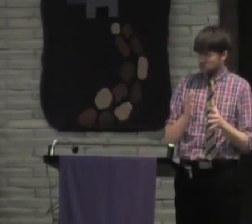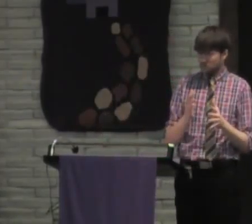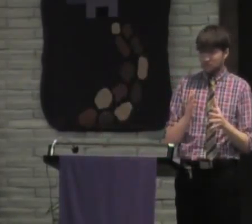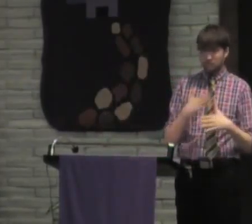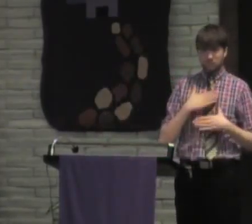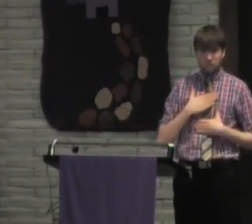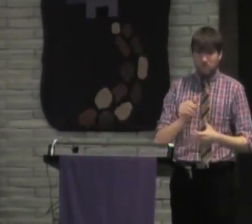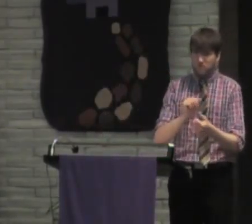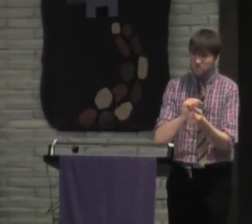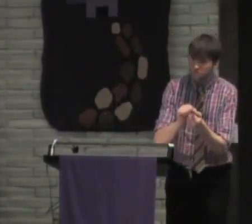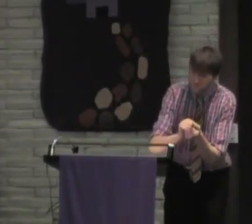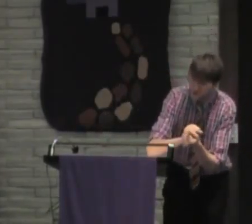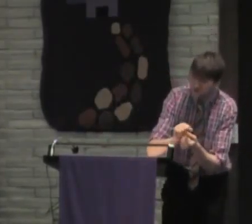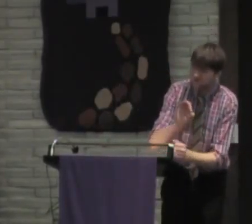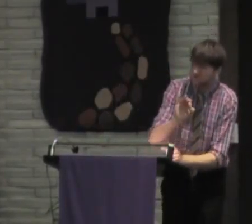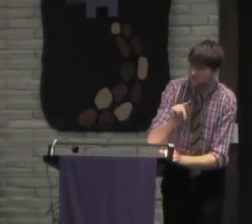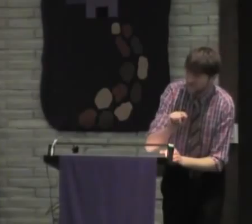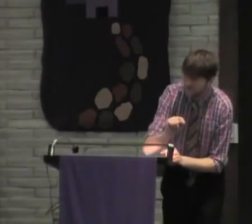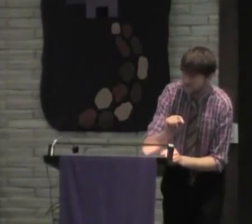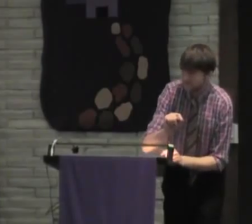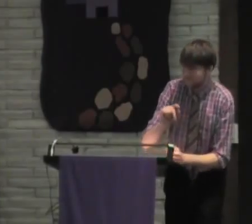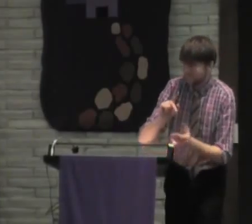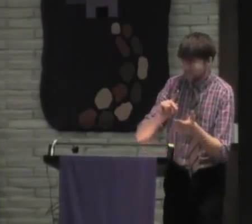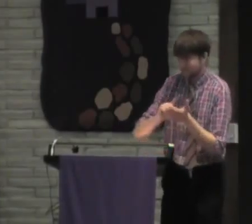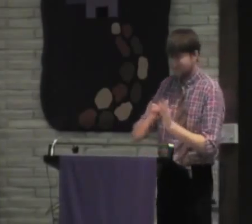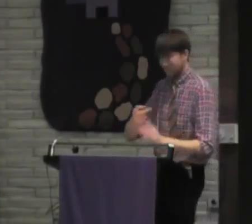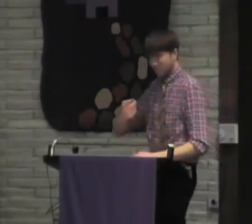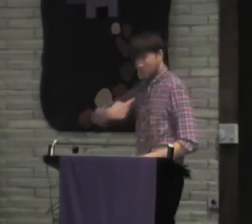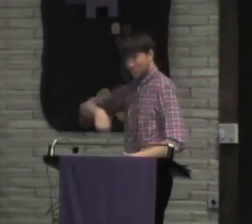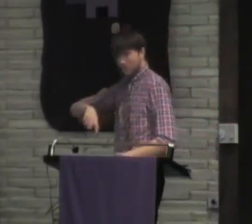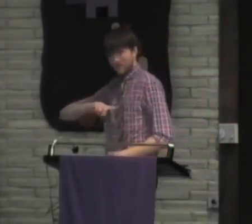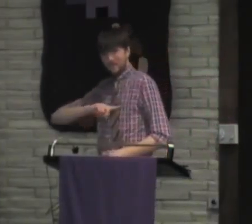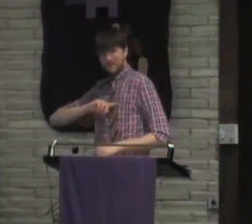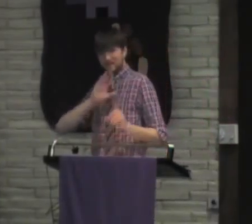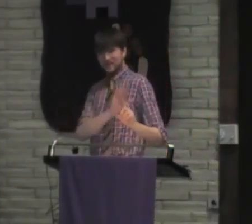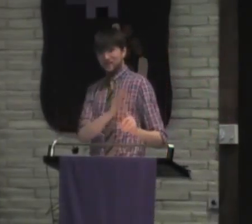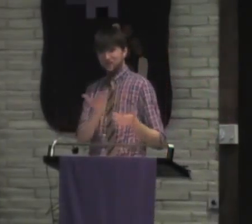And if Jesus is our master, yet he was willing to wash our feet,